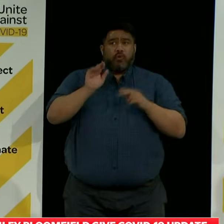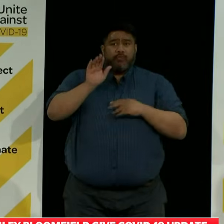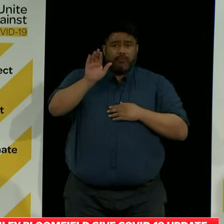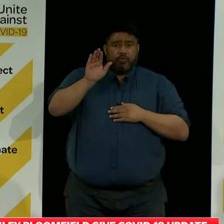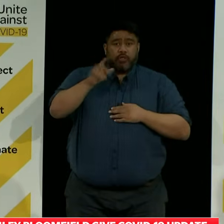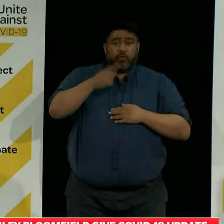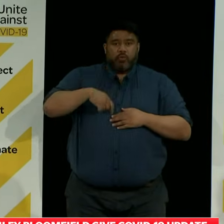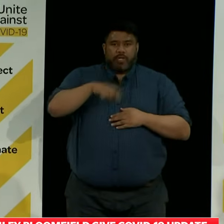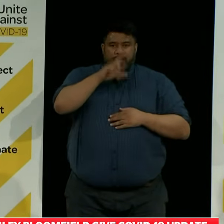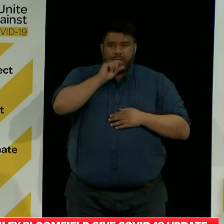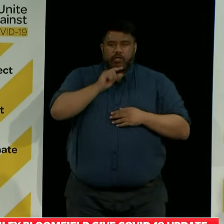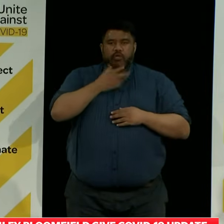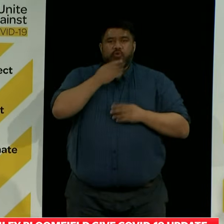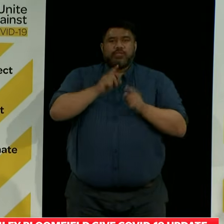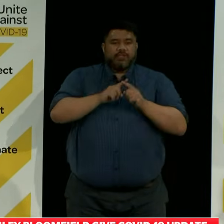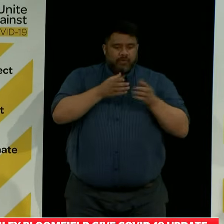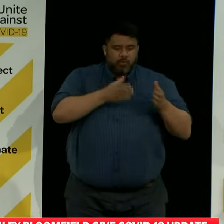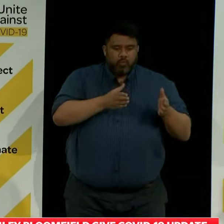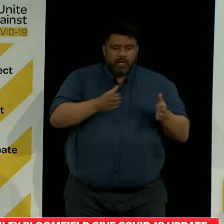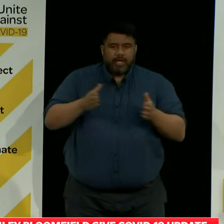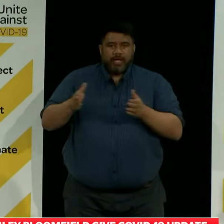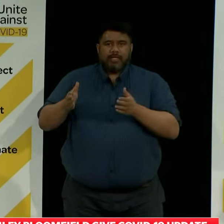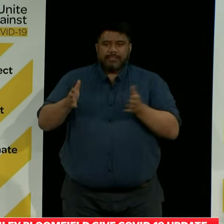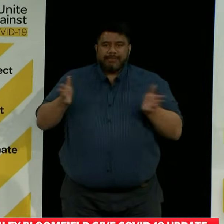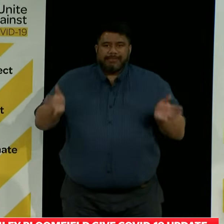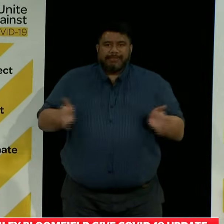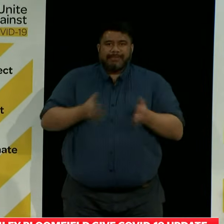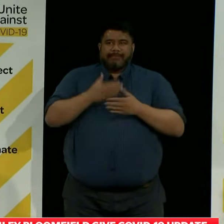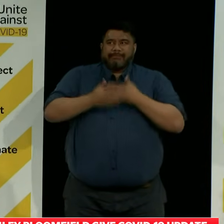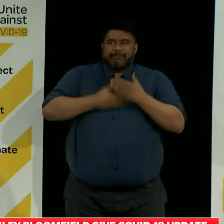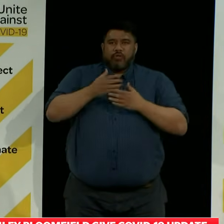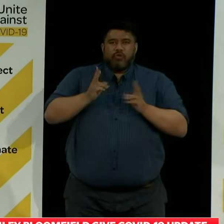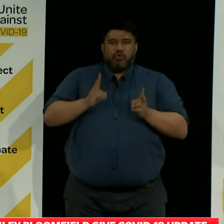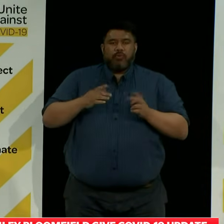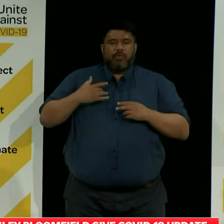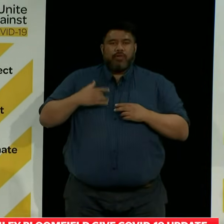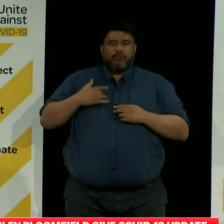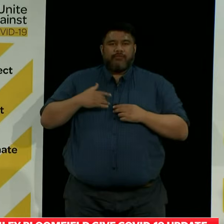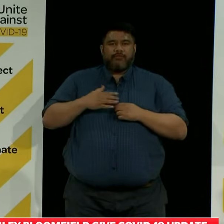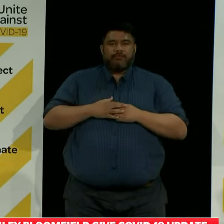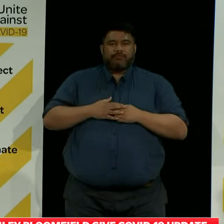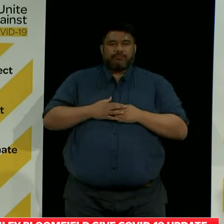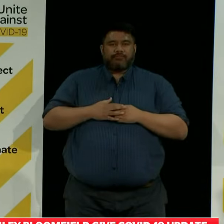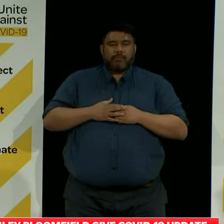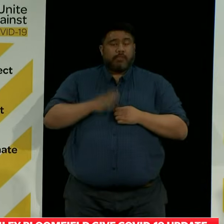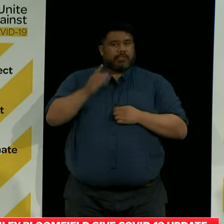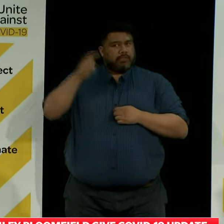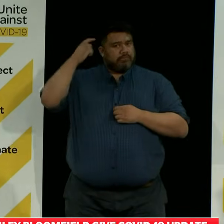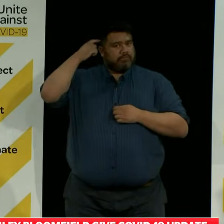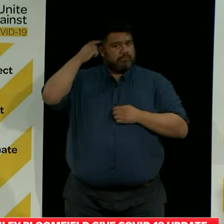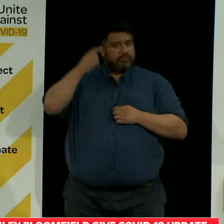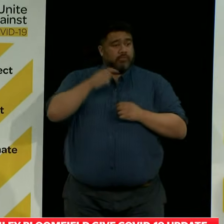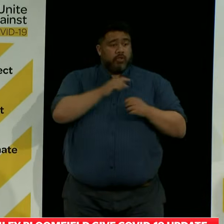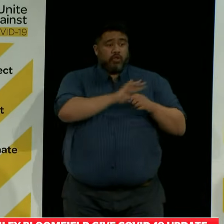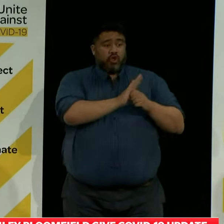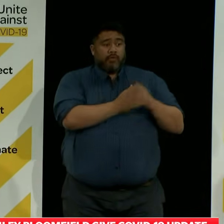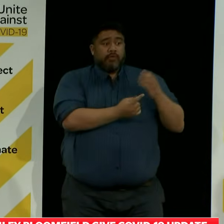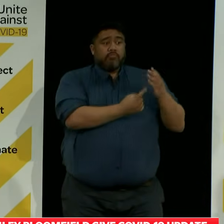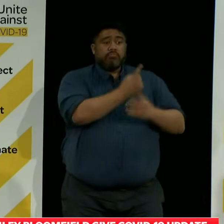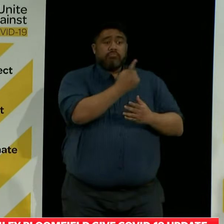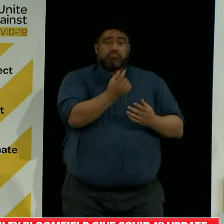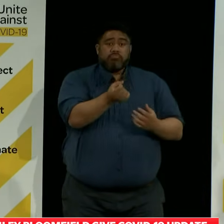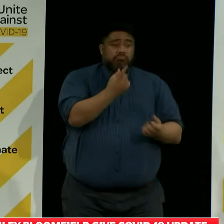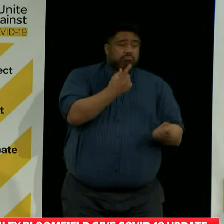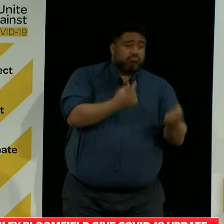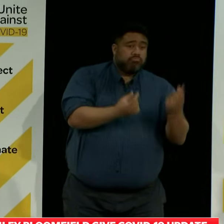and that change is within our sights. But even then, our strategy remains that while cases will continue, we want